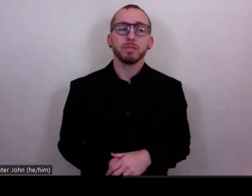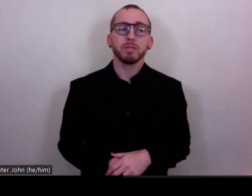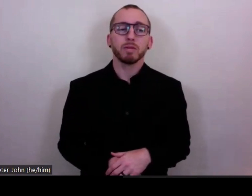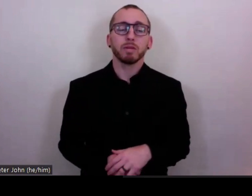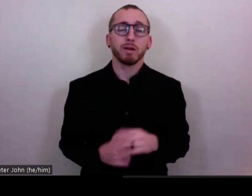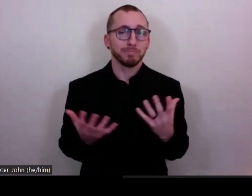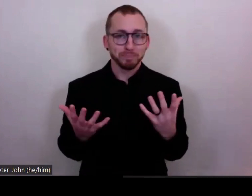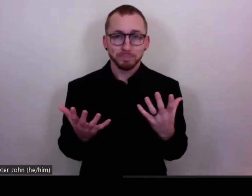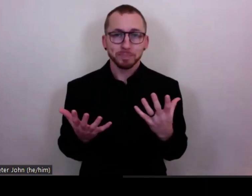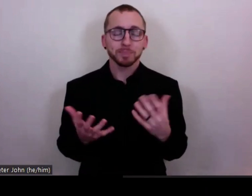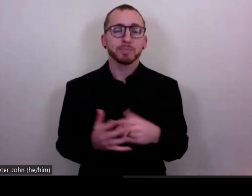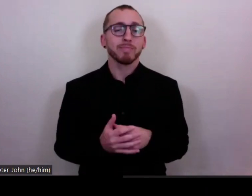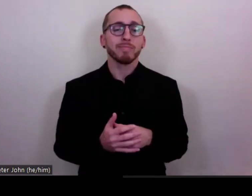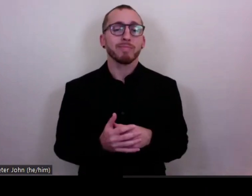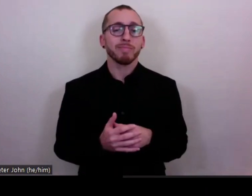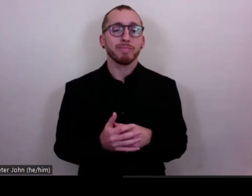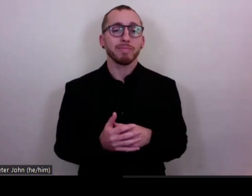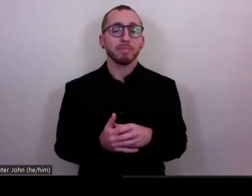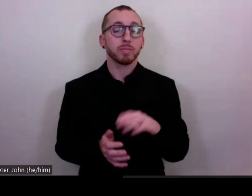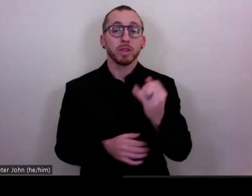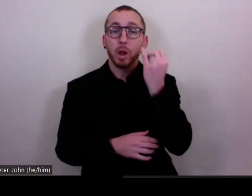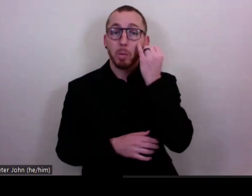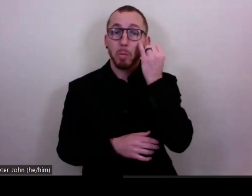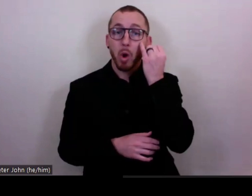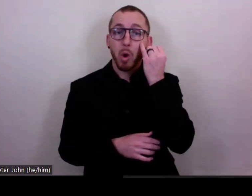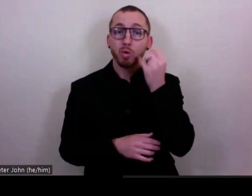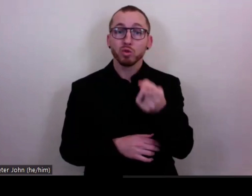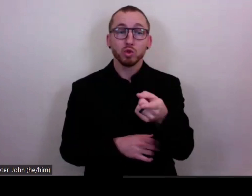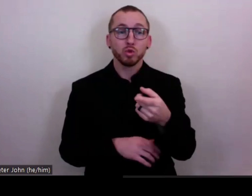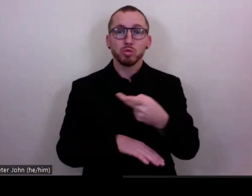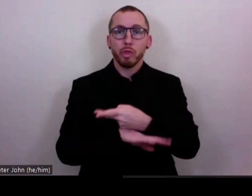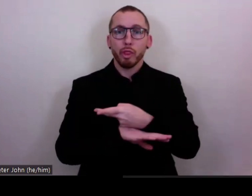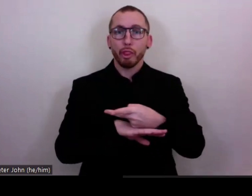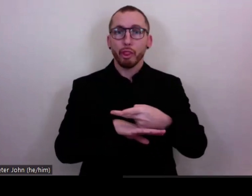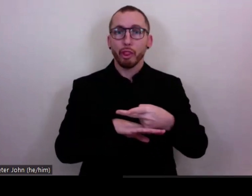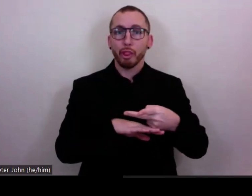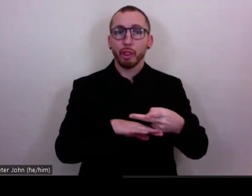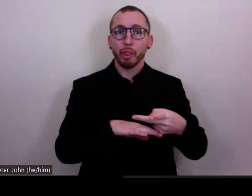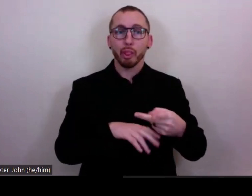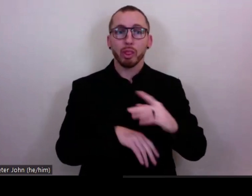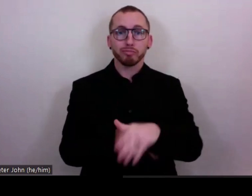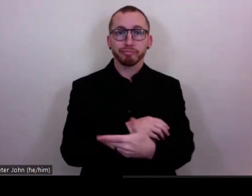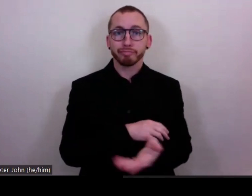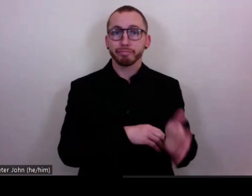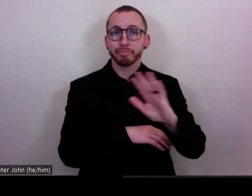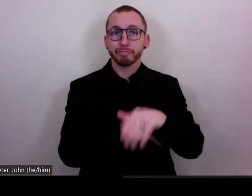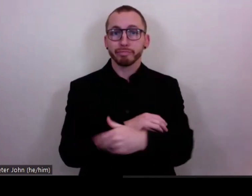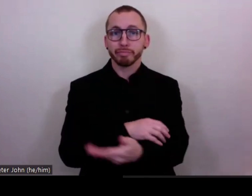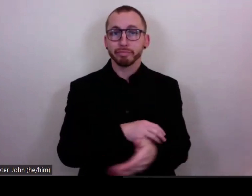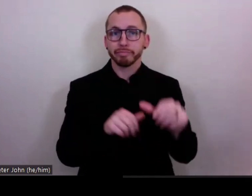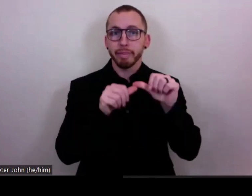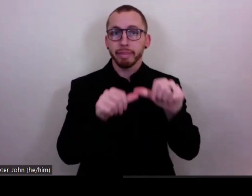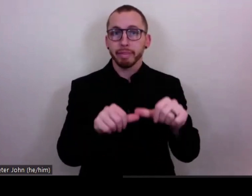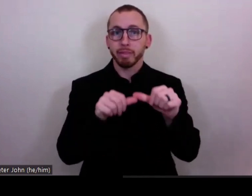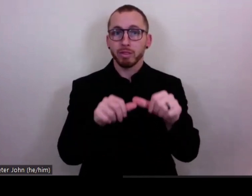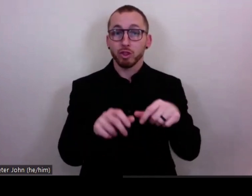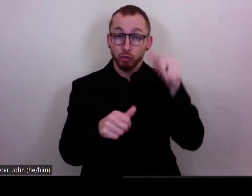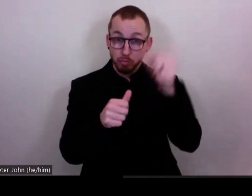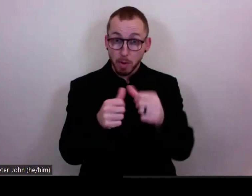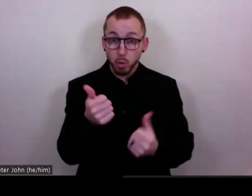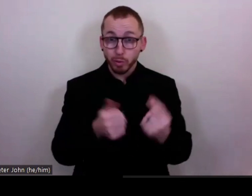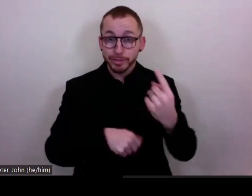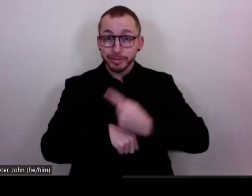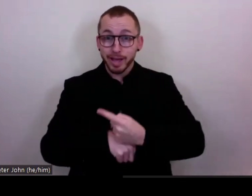to folks, if you're in a bed day in and day out, are you going to remember even what day of the week it is? Nope,